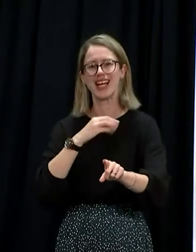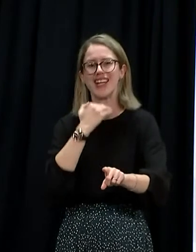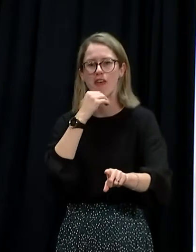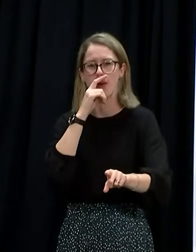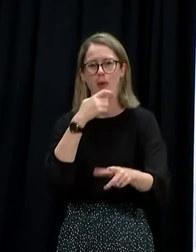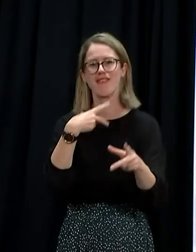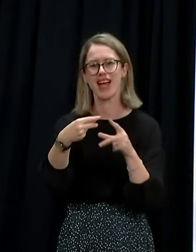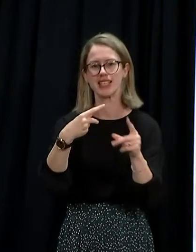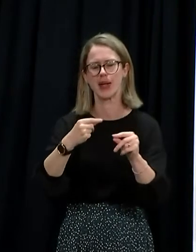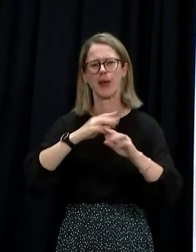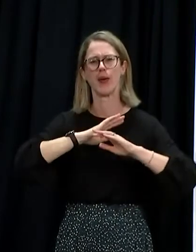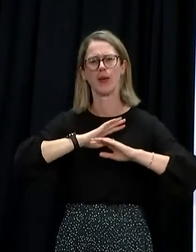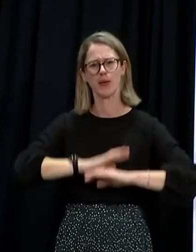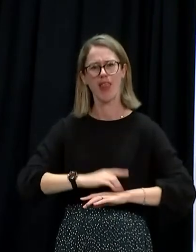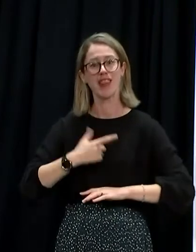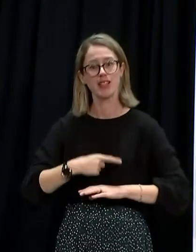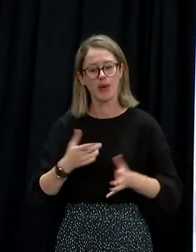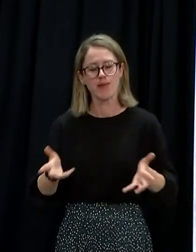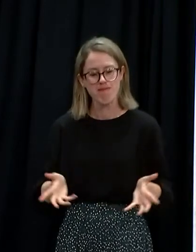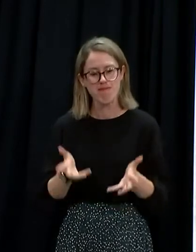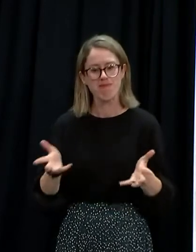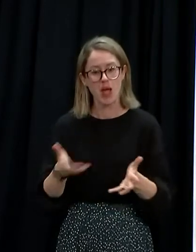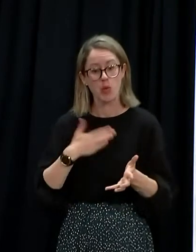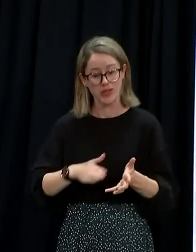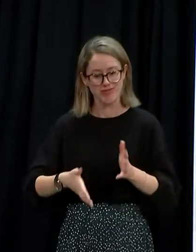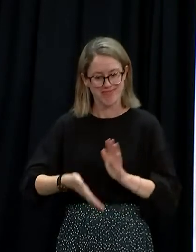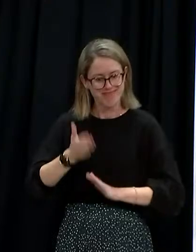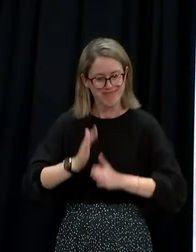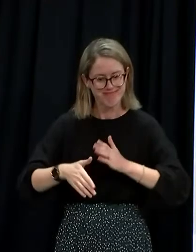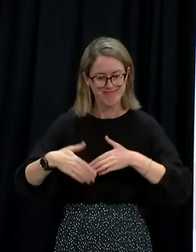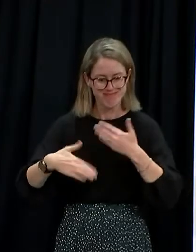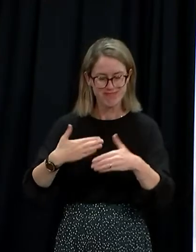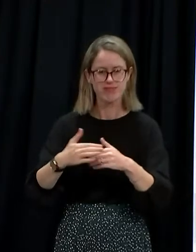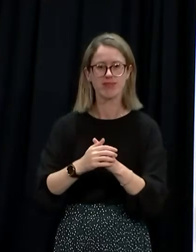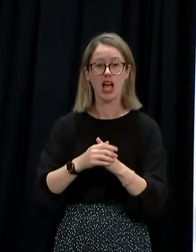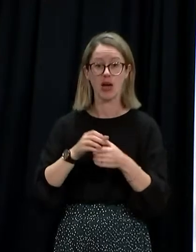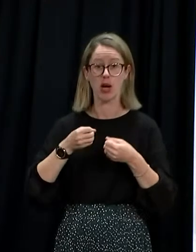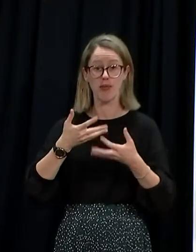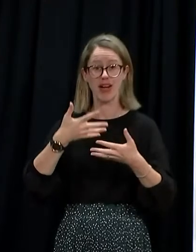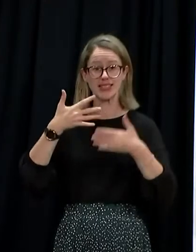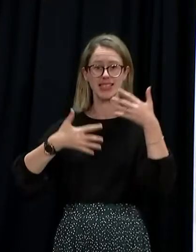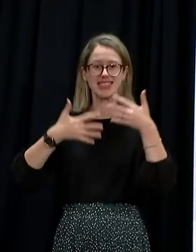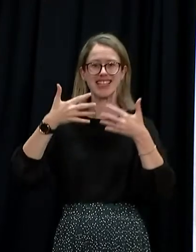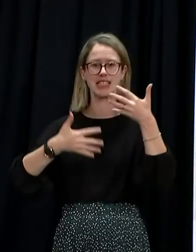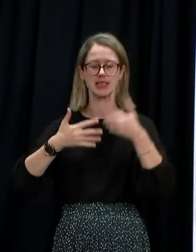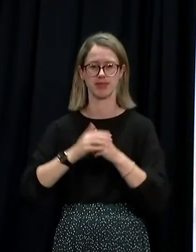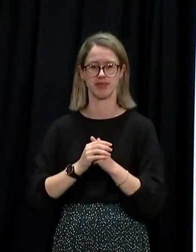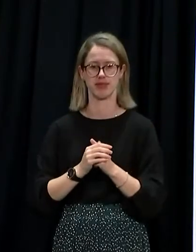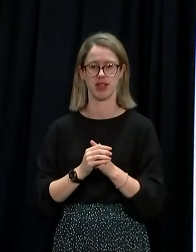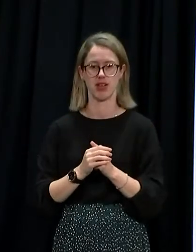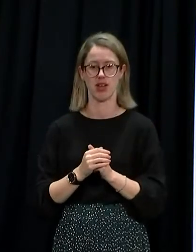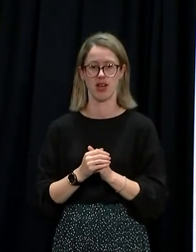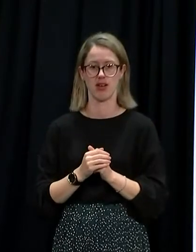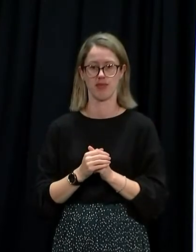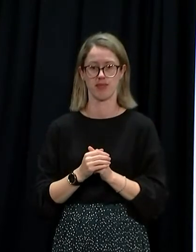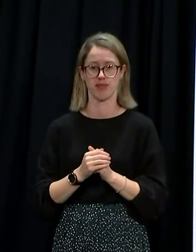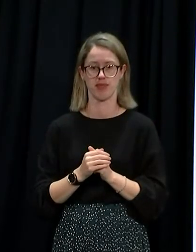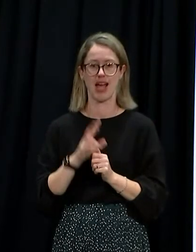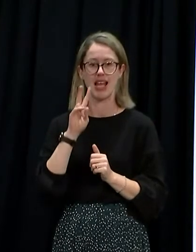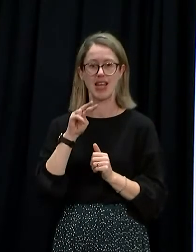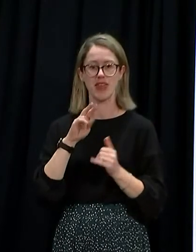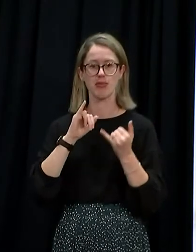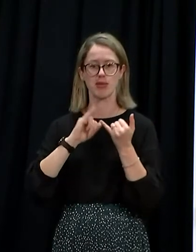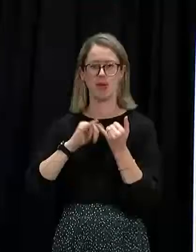So that's why I keep pushing. I want us to get it done. Some stats for you. As at 11:59 p.m. on the 11th